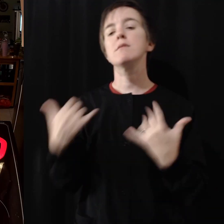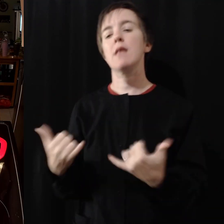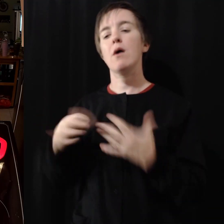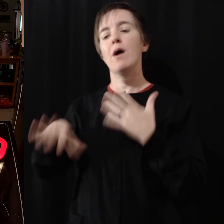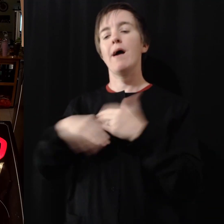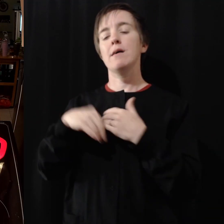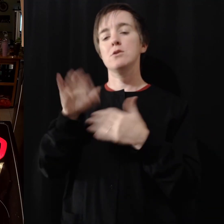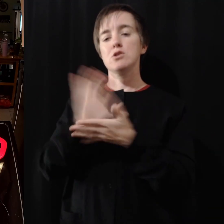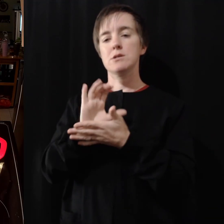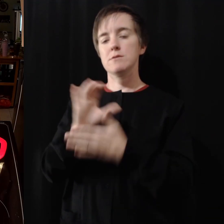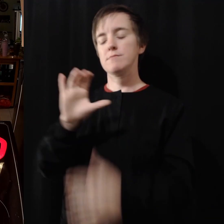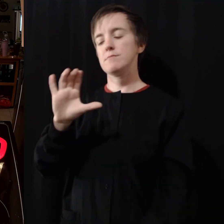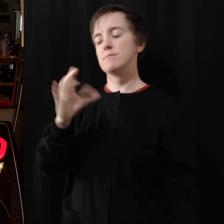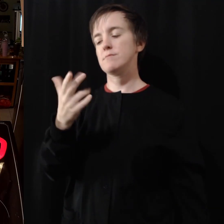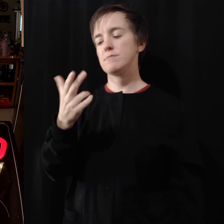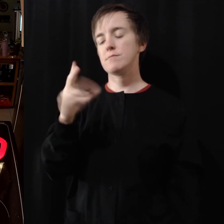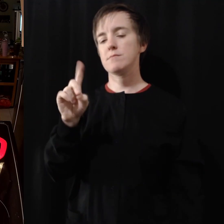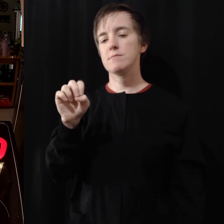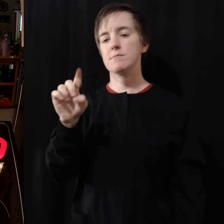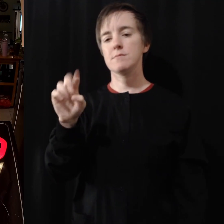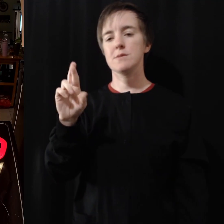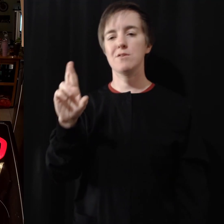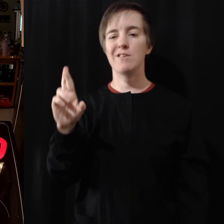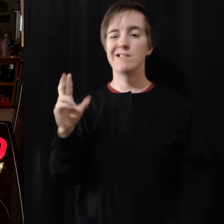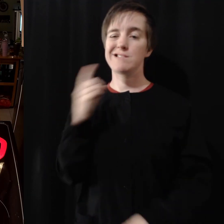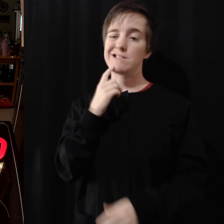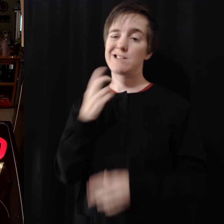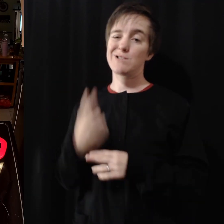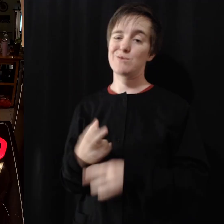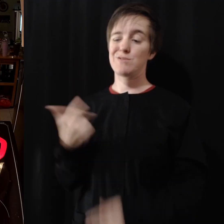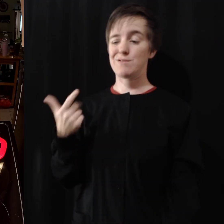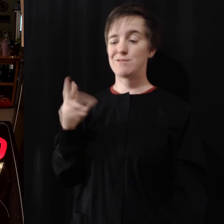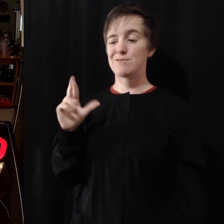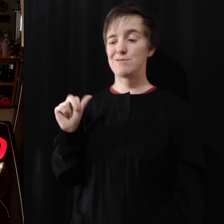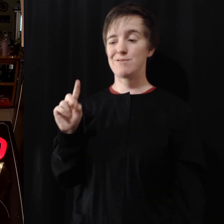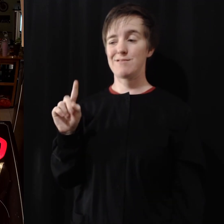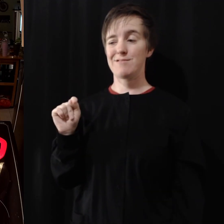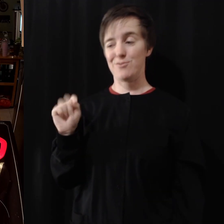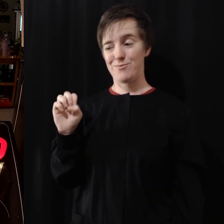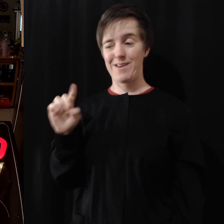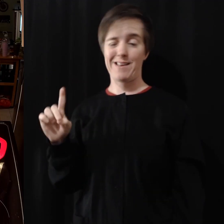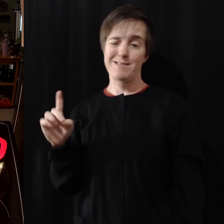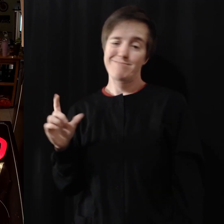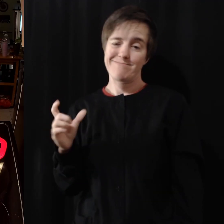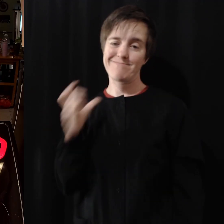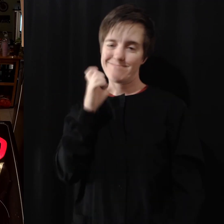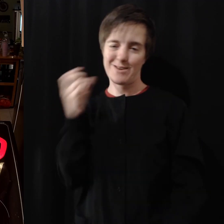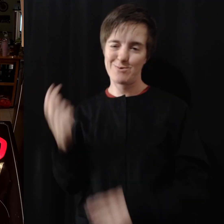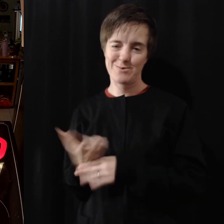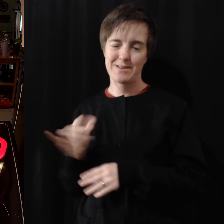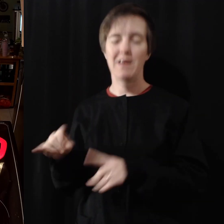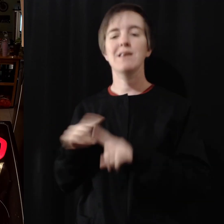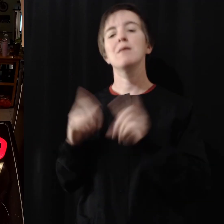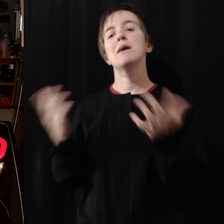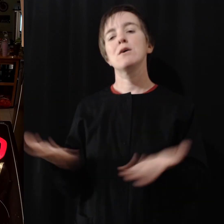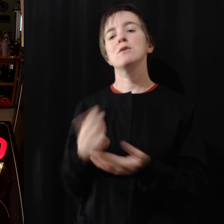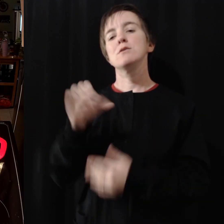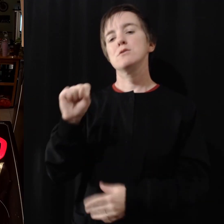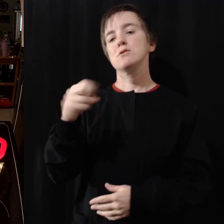says to use the grated cheddar cheese. I don't use grated in much of anything, but here's shredded cheddar